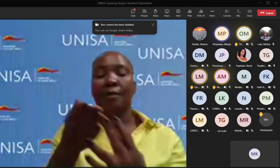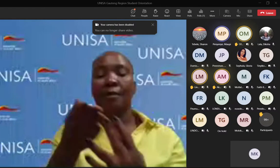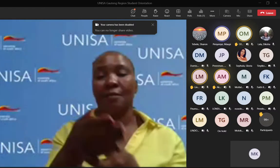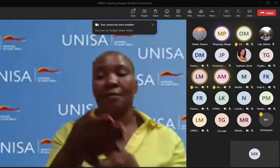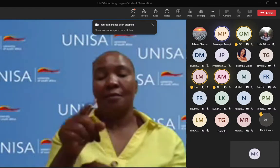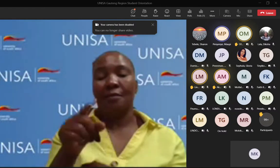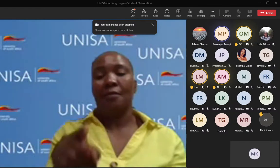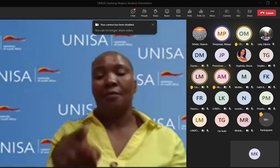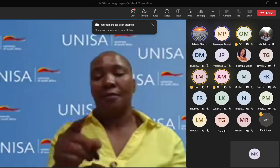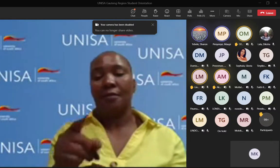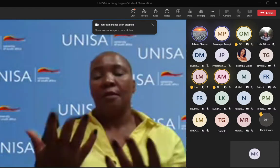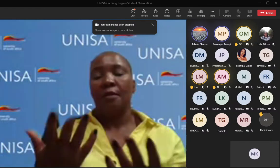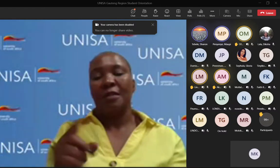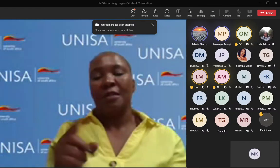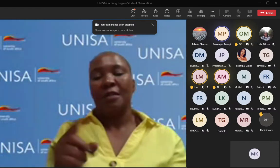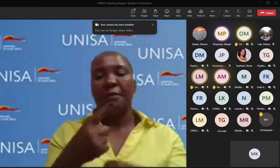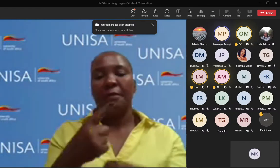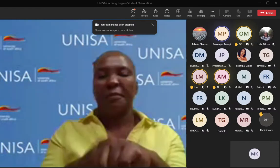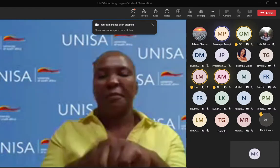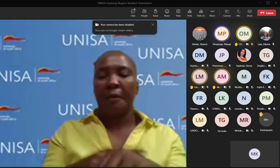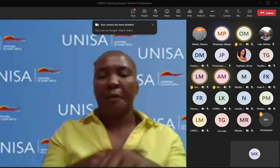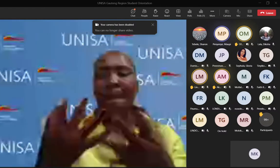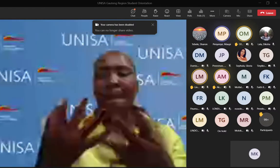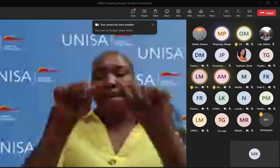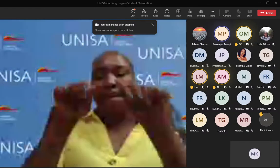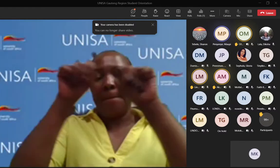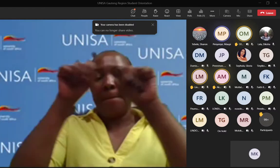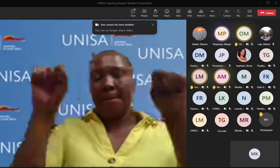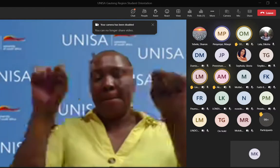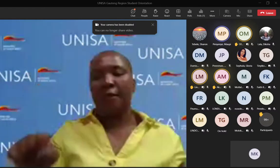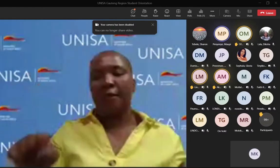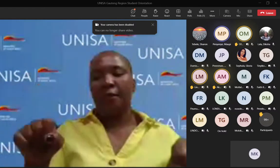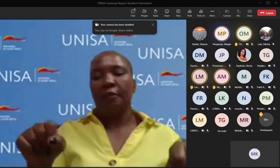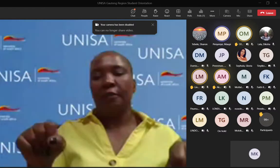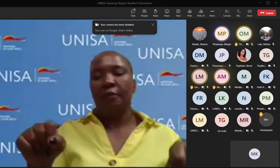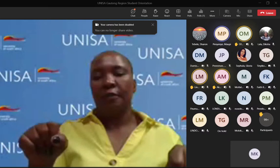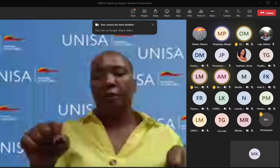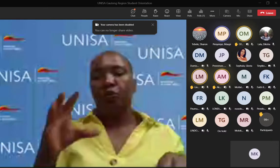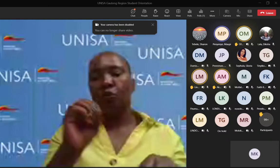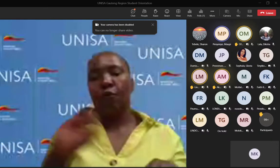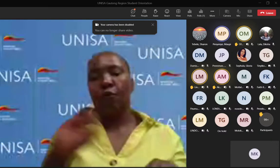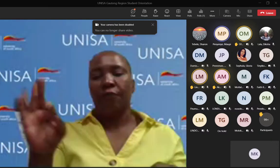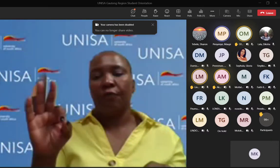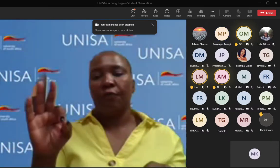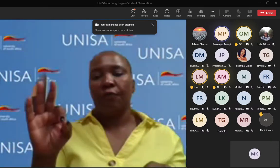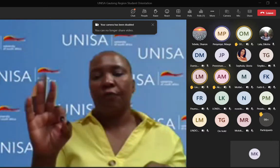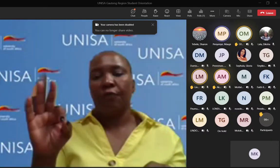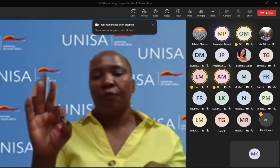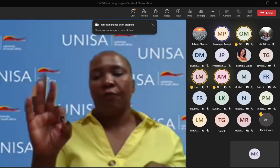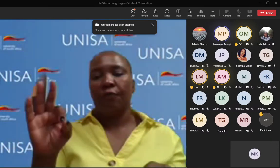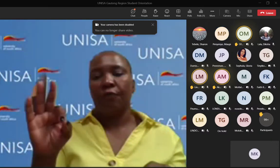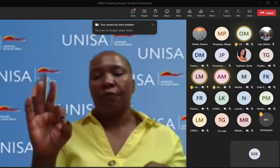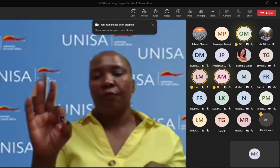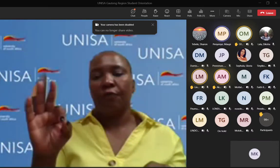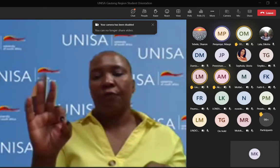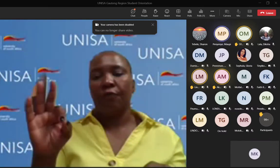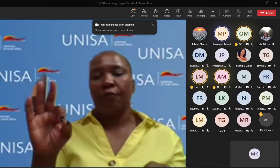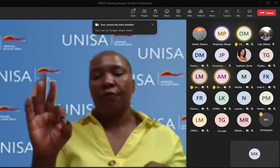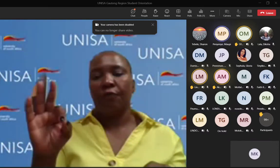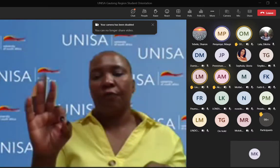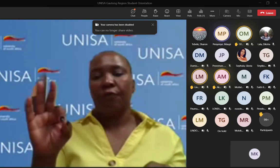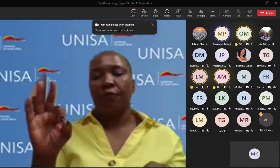it means sometimes you might find that the system is down NASA systems down on maybe there's network issues because